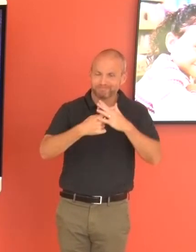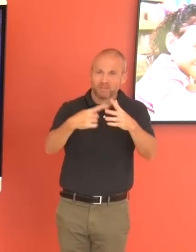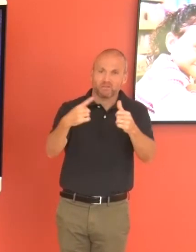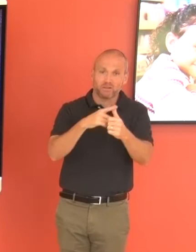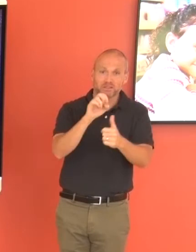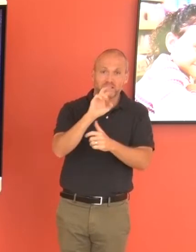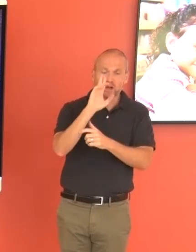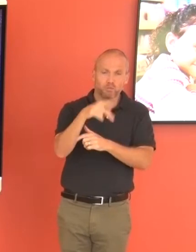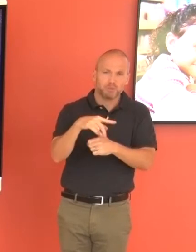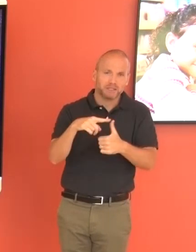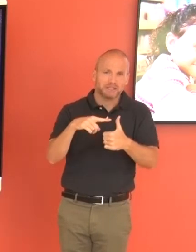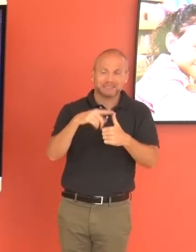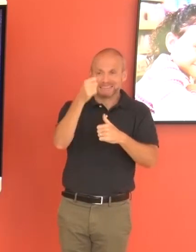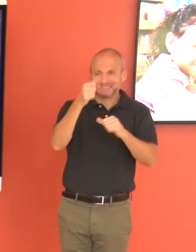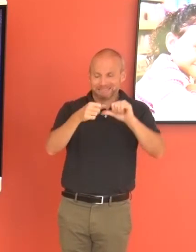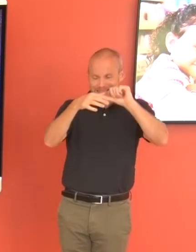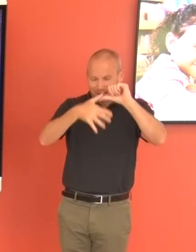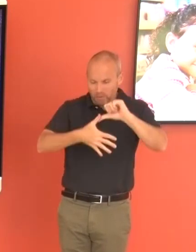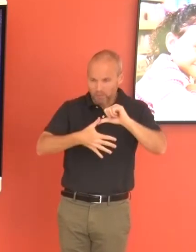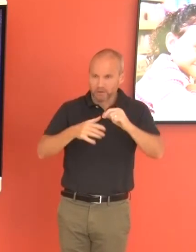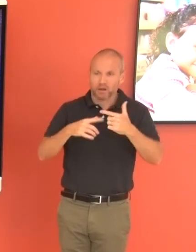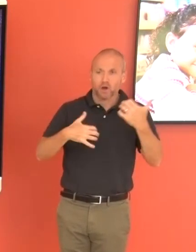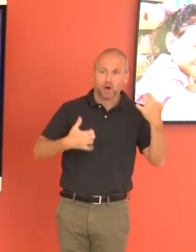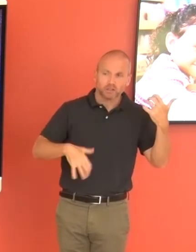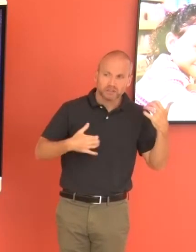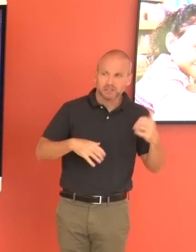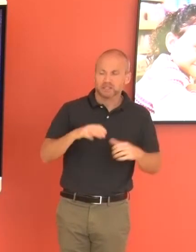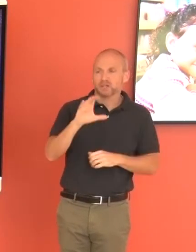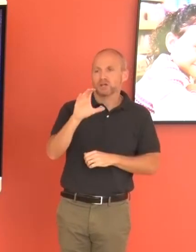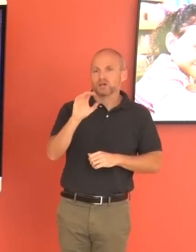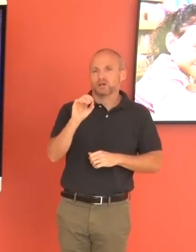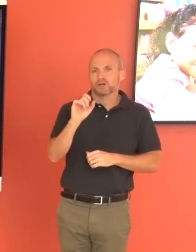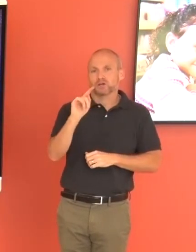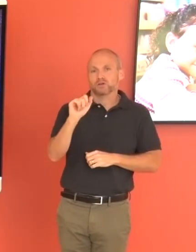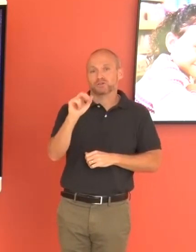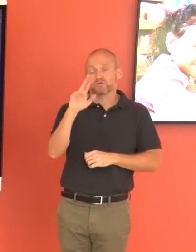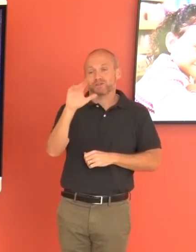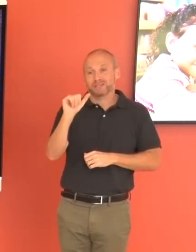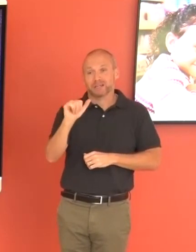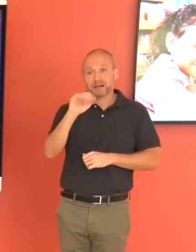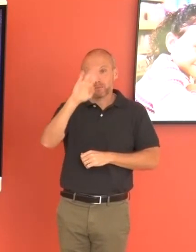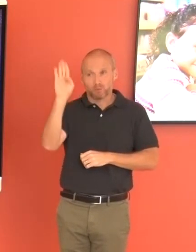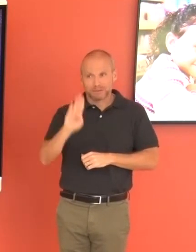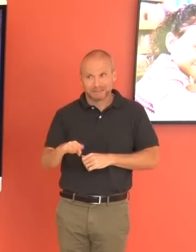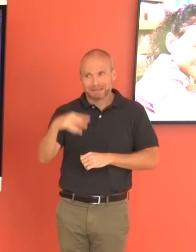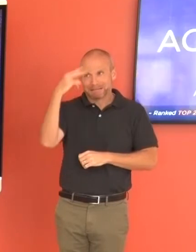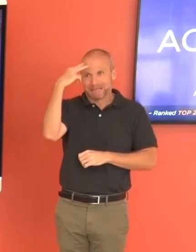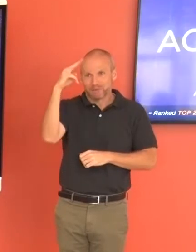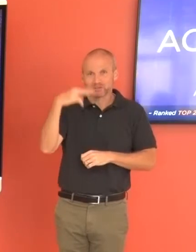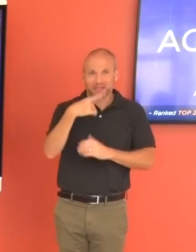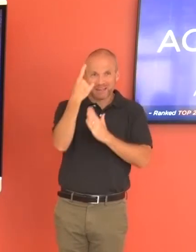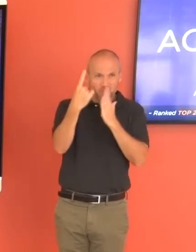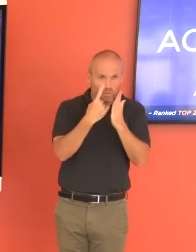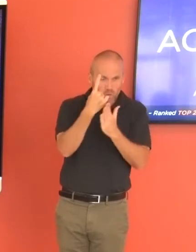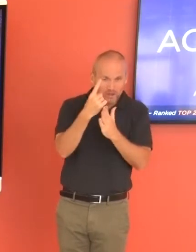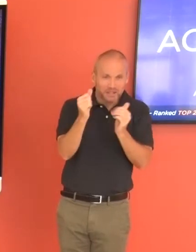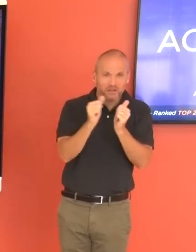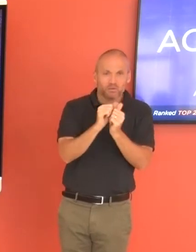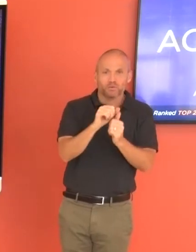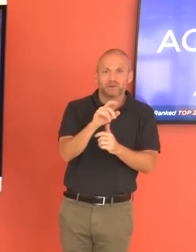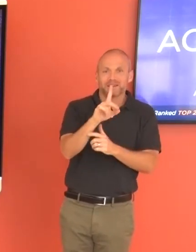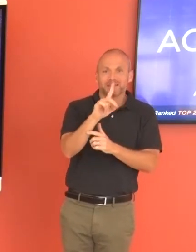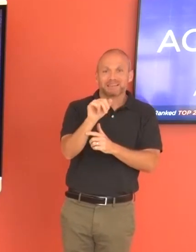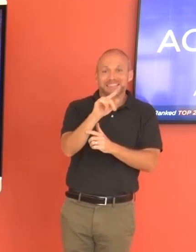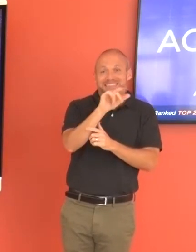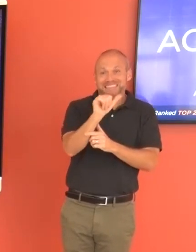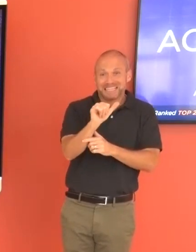Venezuela, Argentina, Costa Rica, Brazil, and Mexico. And we spent a year with data integrity to